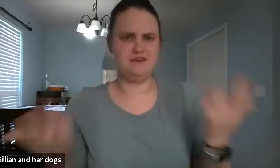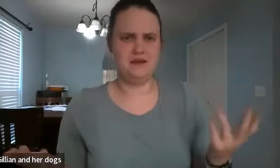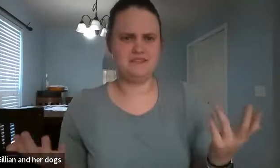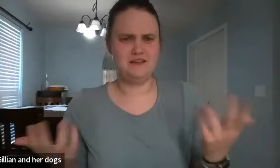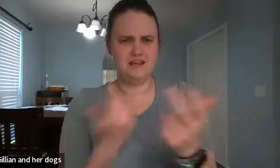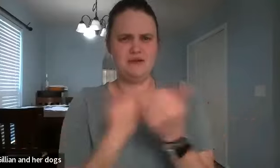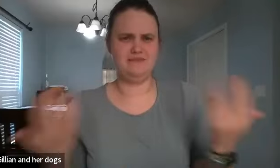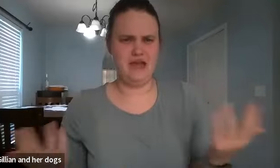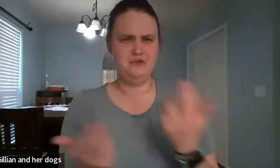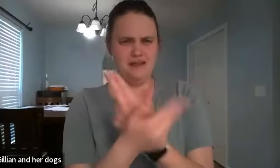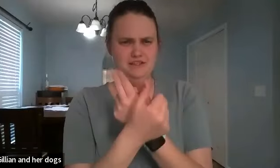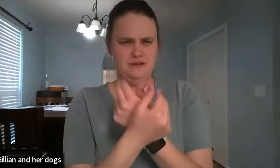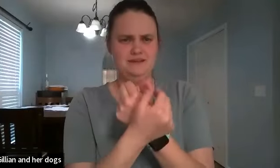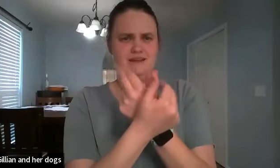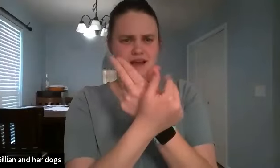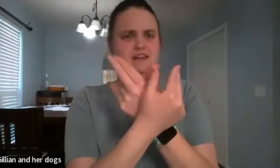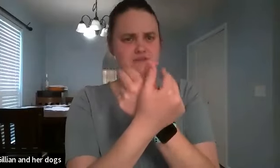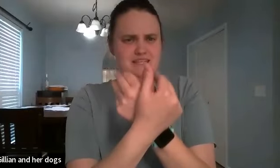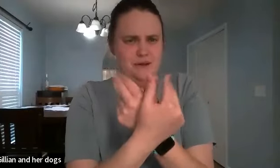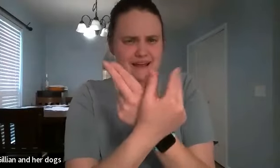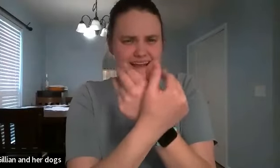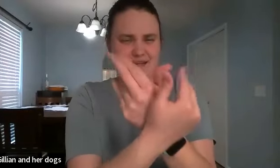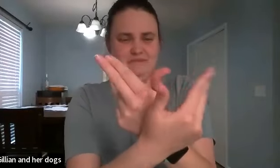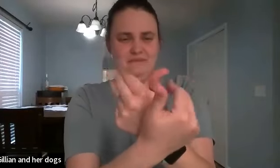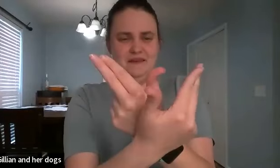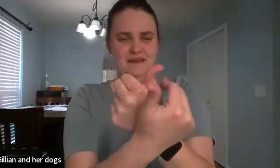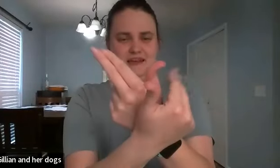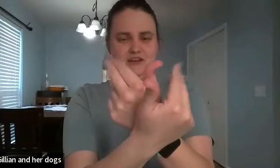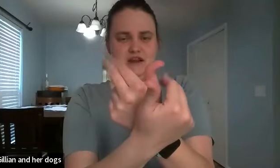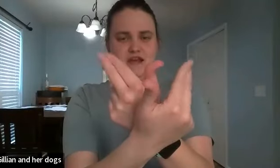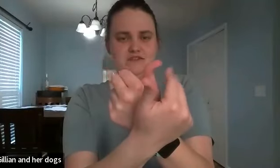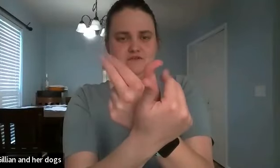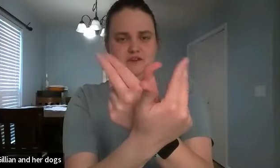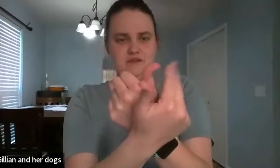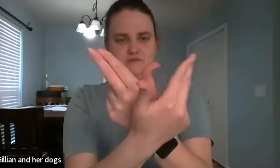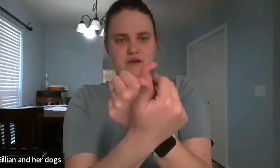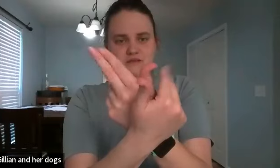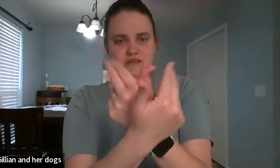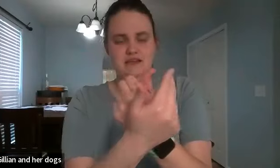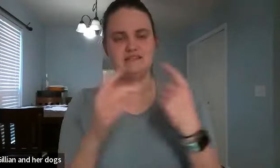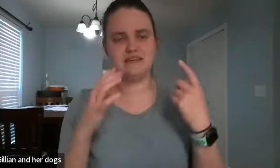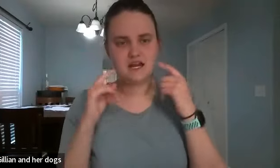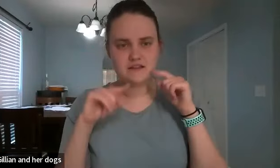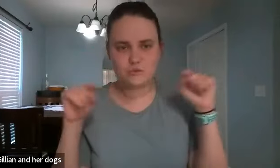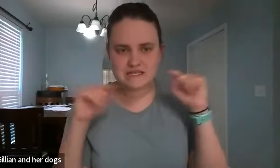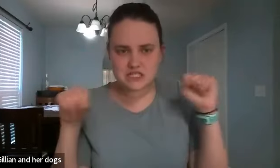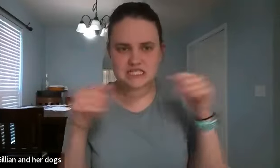sorry. I'm staring at it going, how do I do it? I do it this way. And you're going to have the 2 fingers bouncing. And it's like kind of like the whiskers